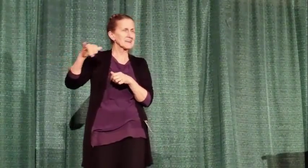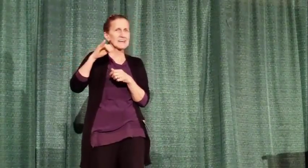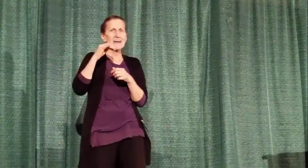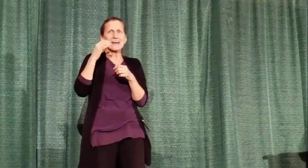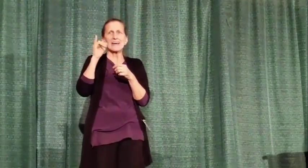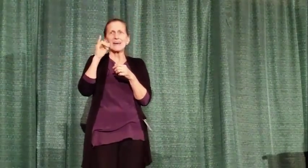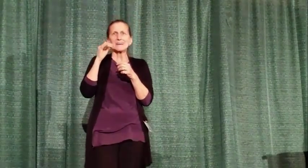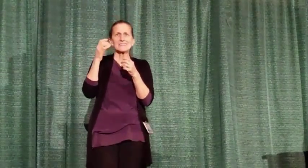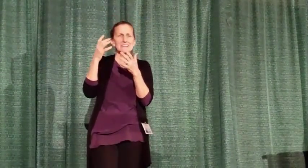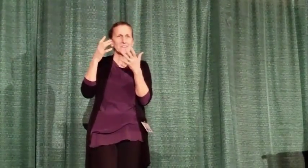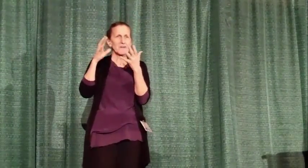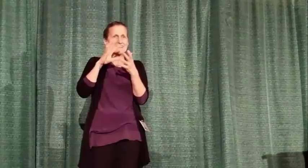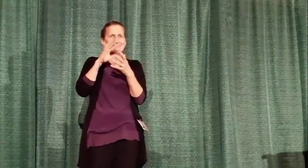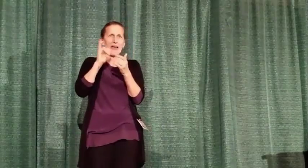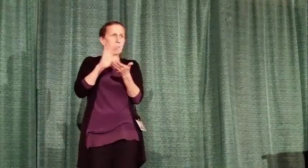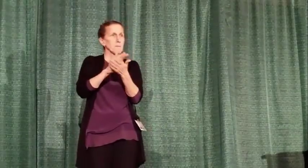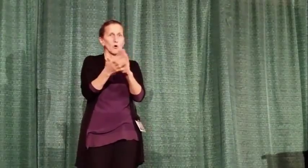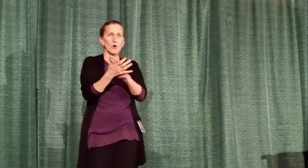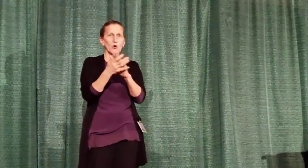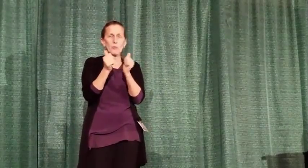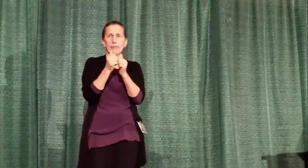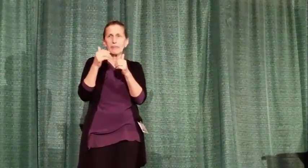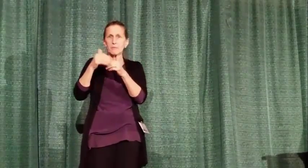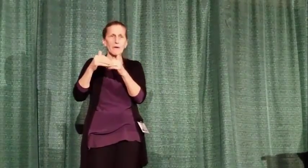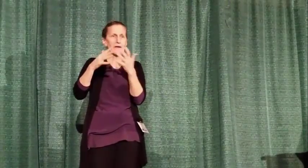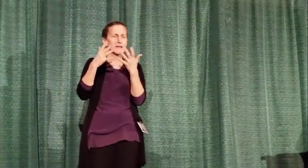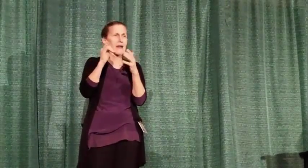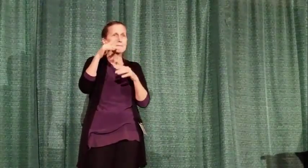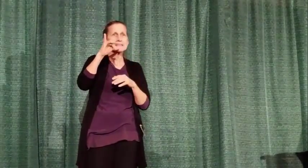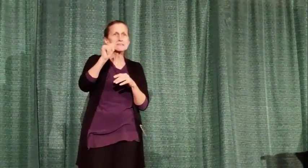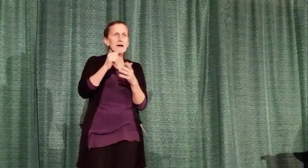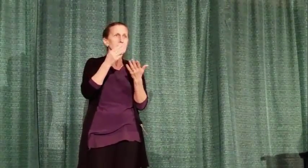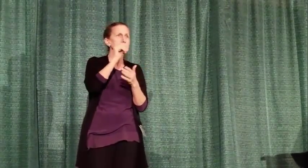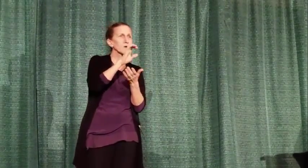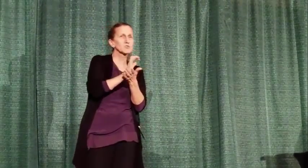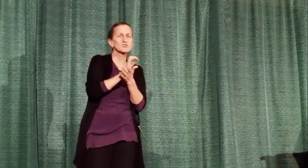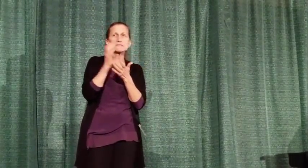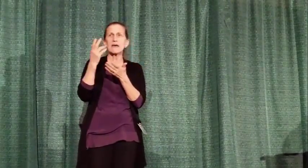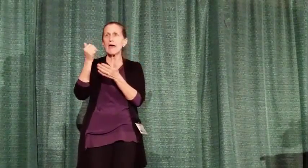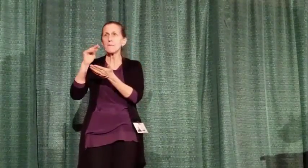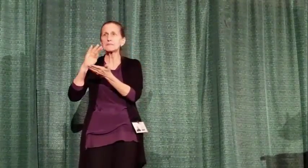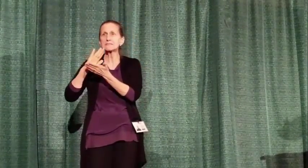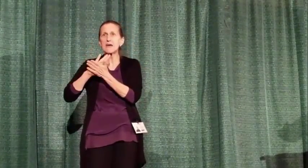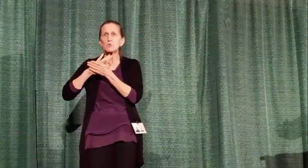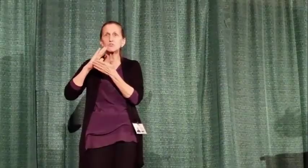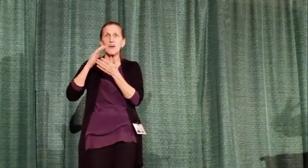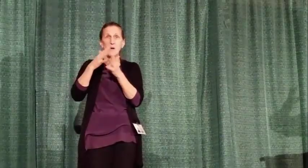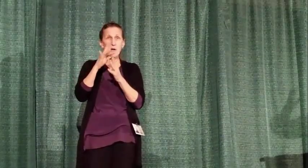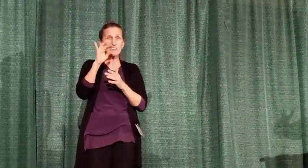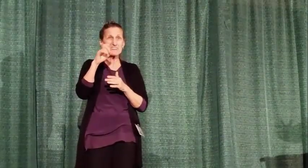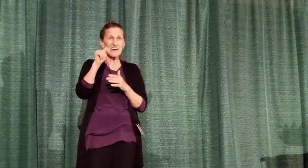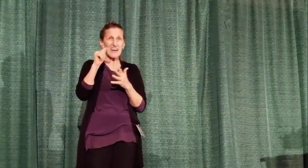insulin-producing carbohydrate with the meat, like a burger, like pizza, like macaroni and cheese, like a ham sandwich, which the American diet